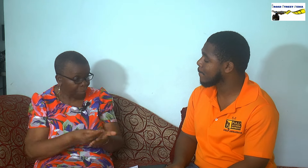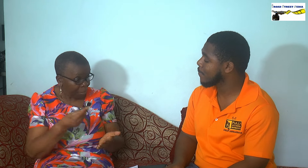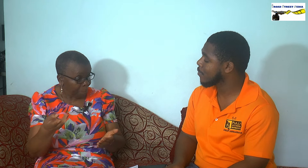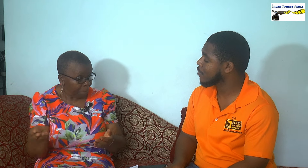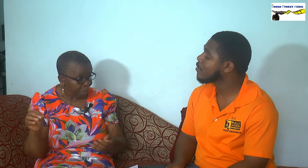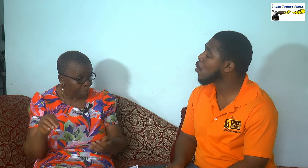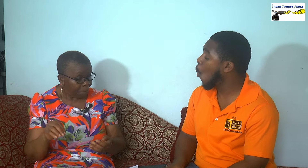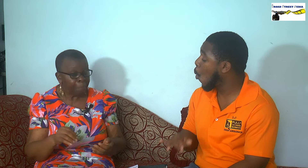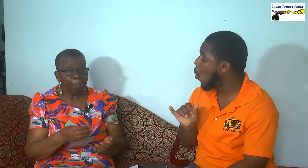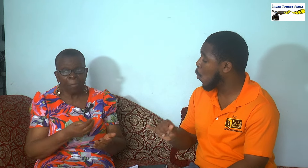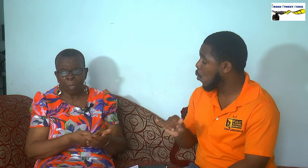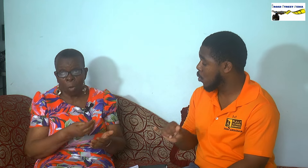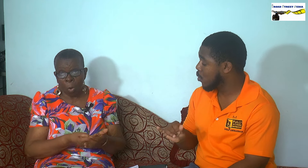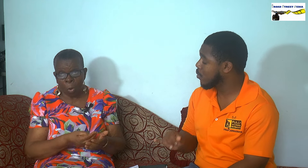them